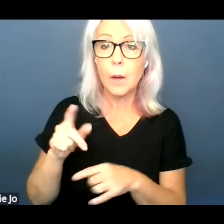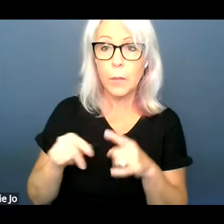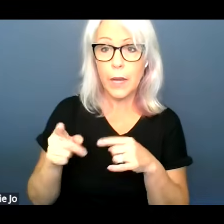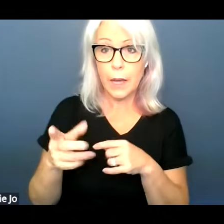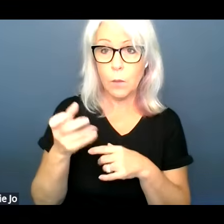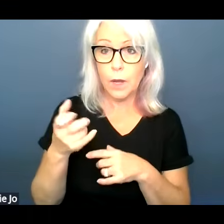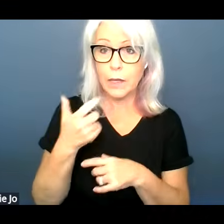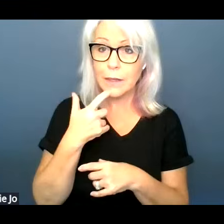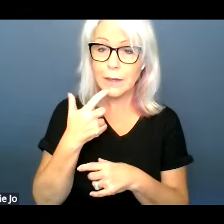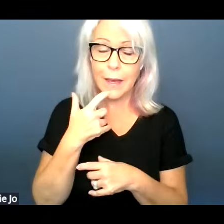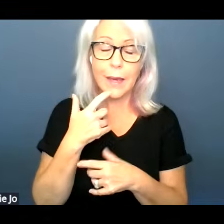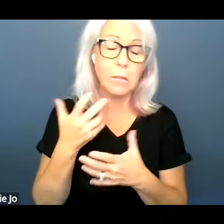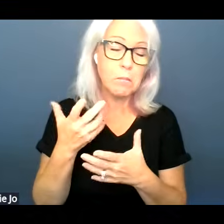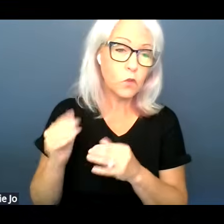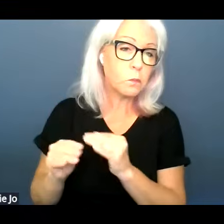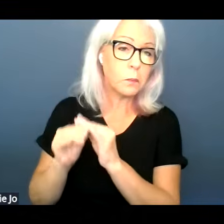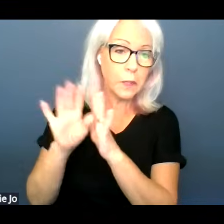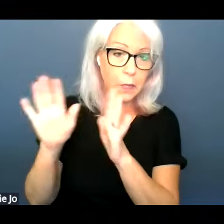it was changed.